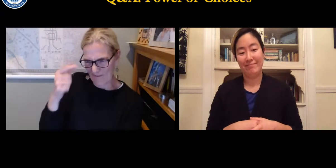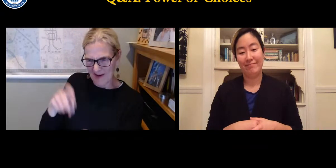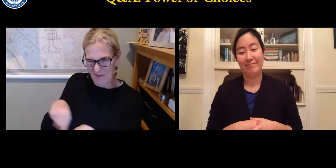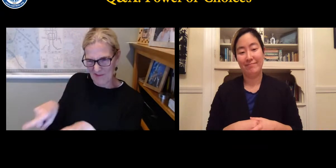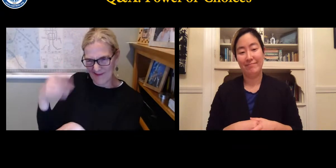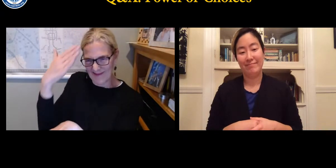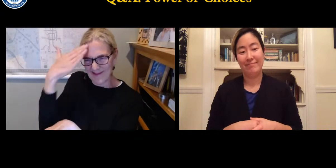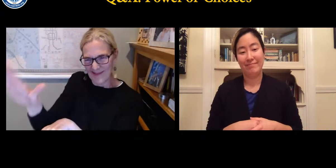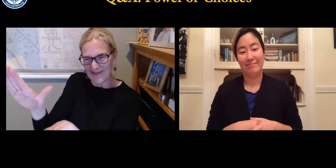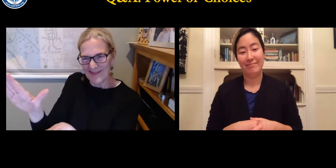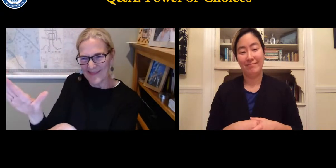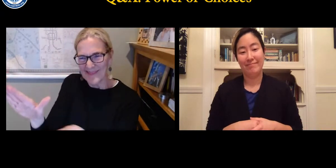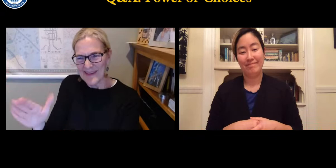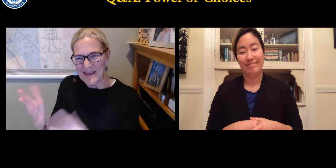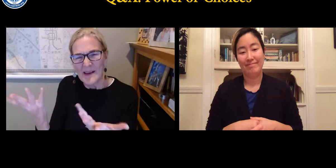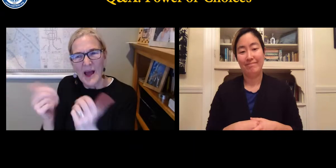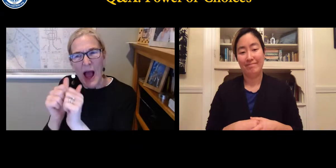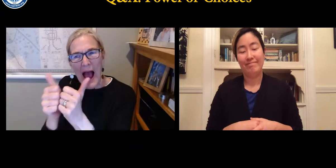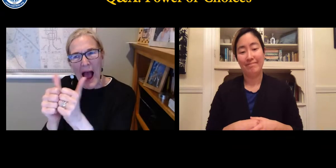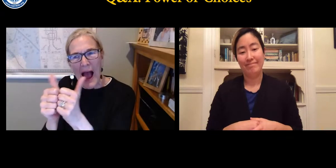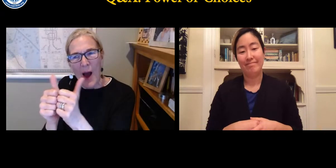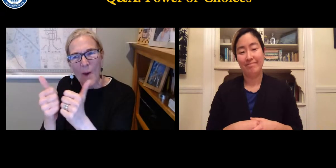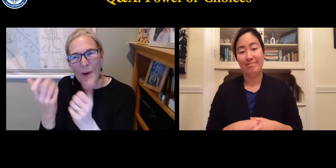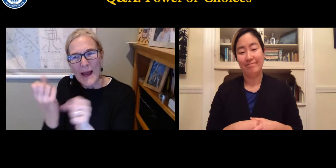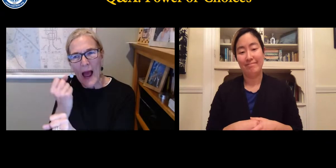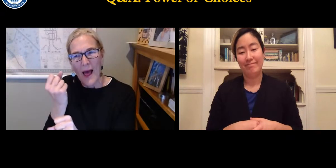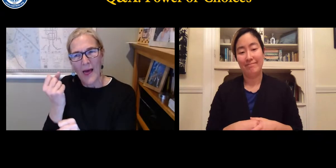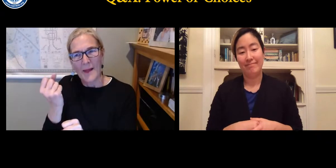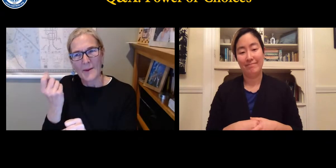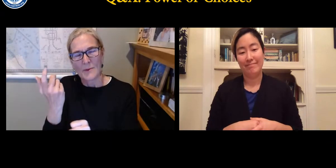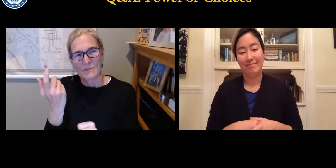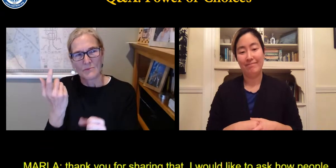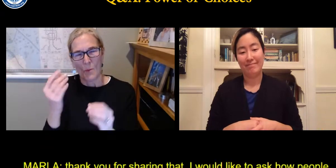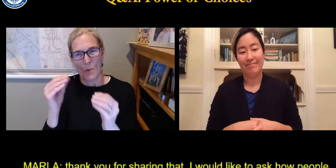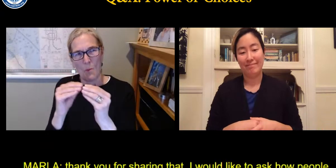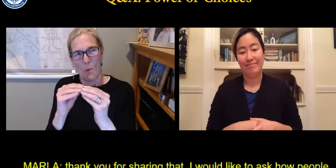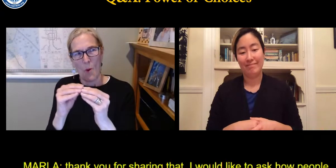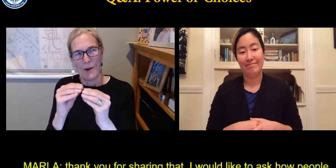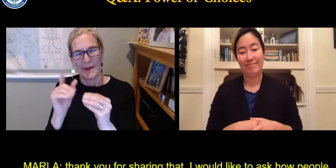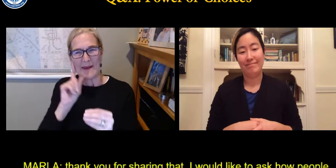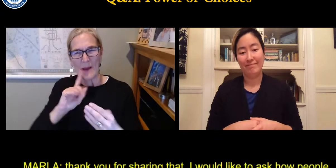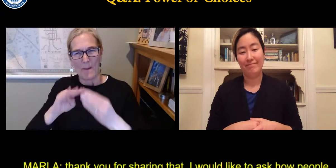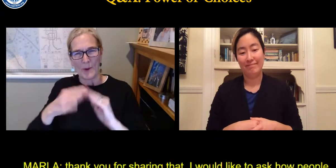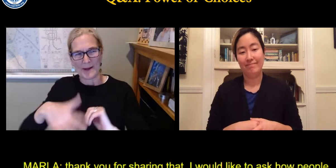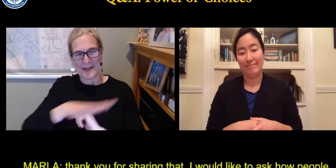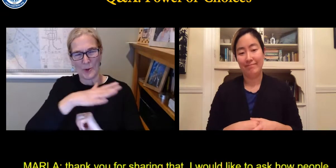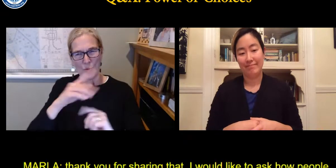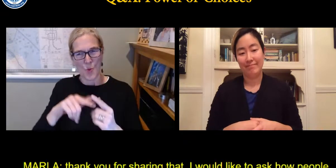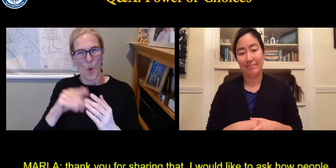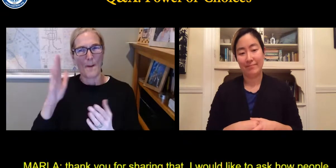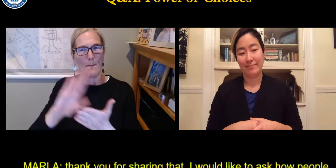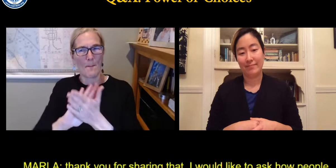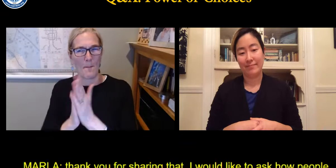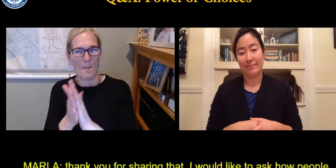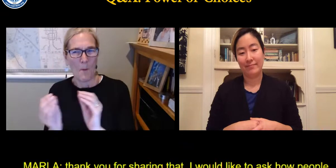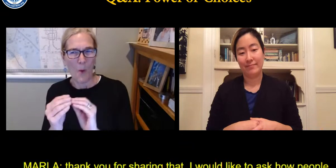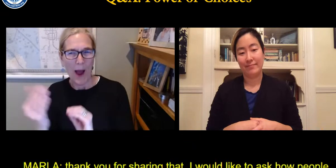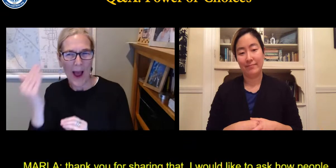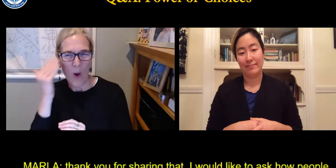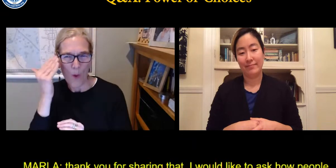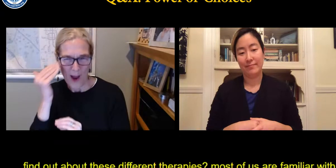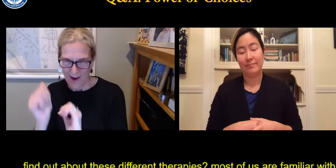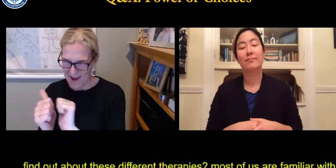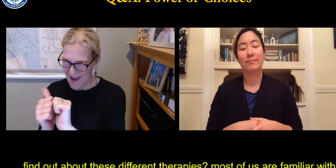therapies? Because most of us are familiar with traditional therapy, and most deaf people in the deaf community aren't aware with the